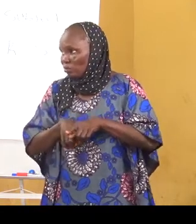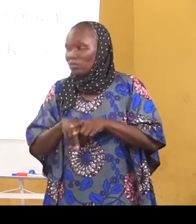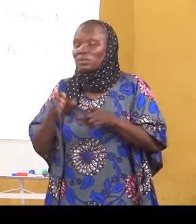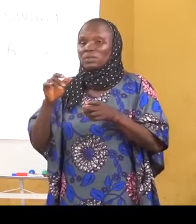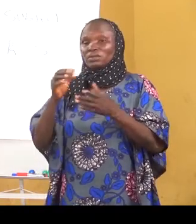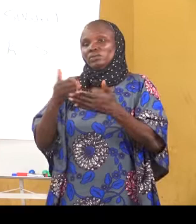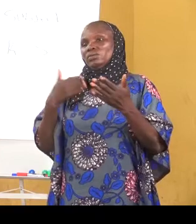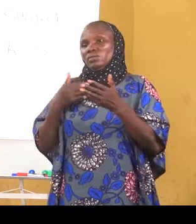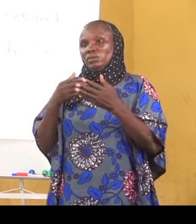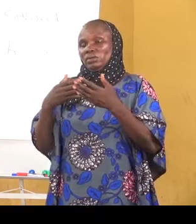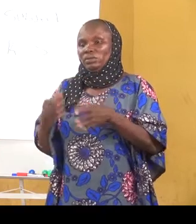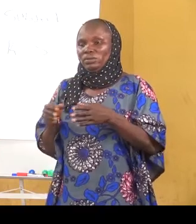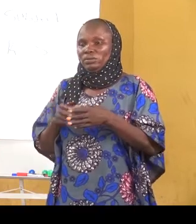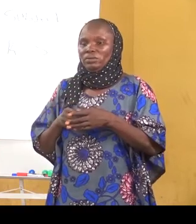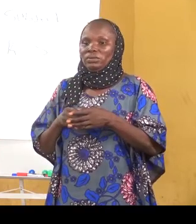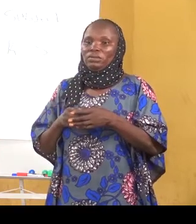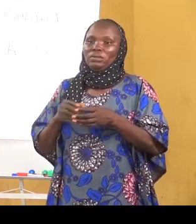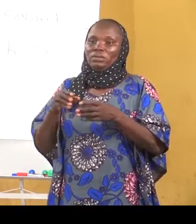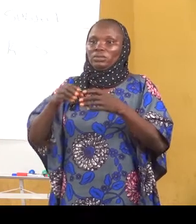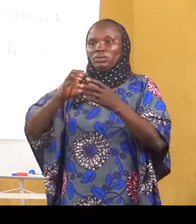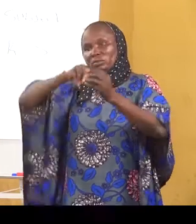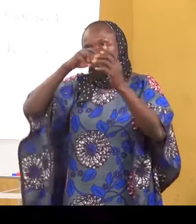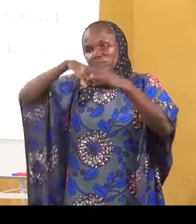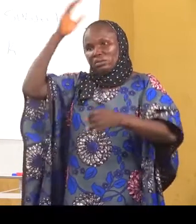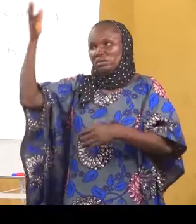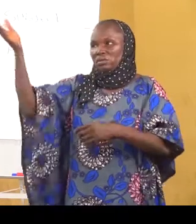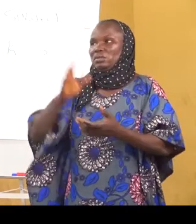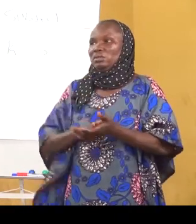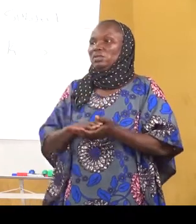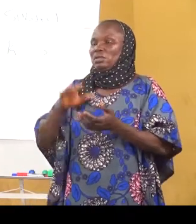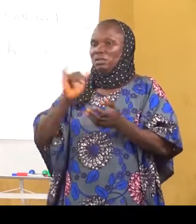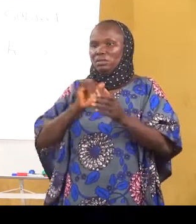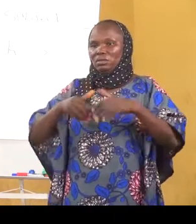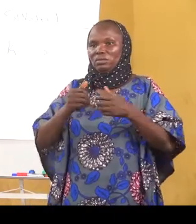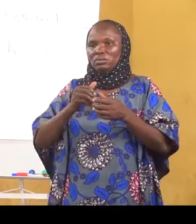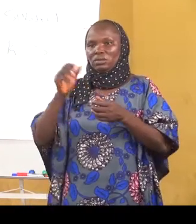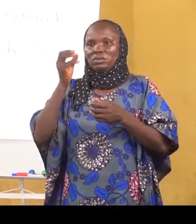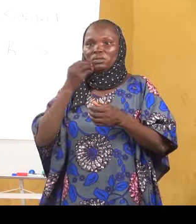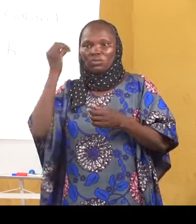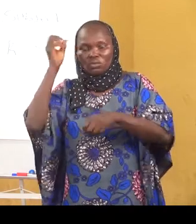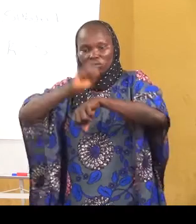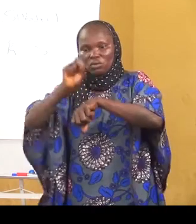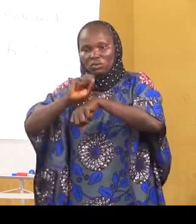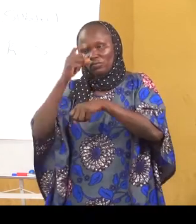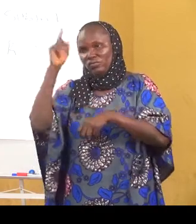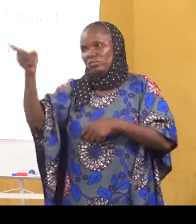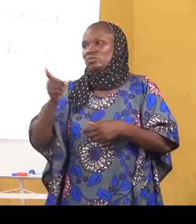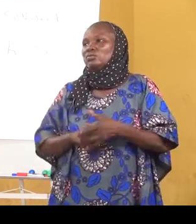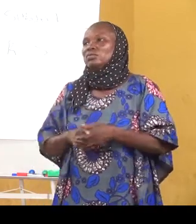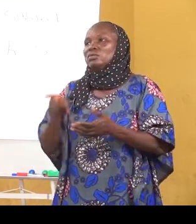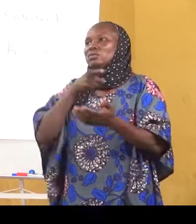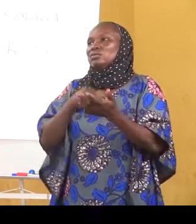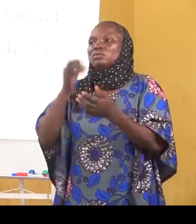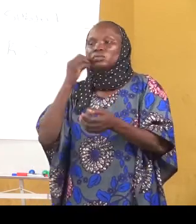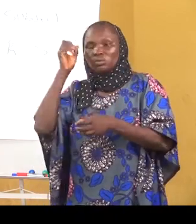I leave students out there, I have an assignment for you. And this